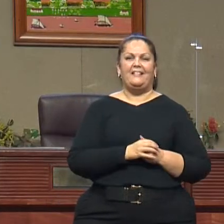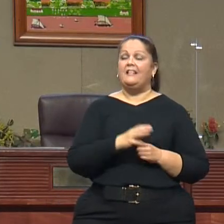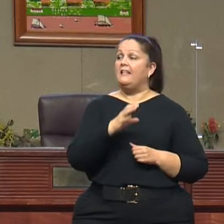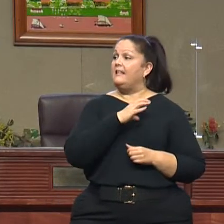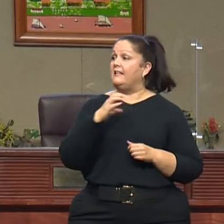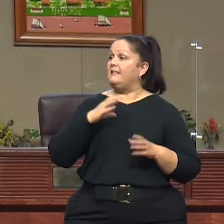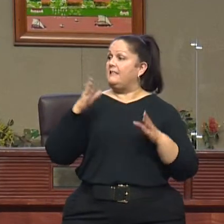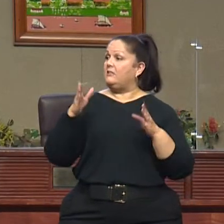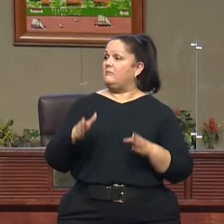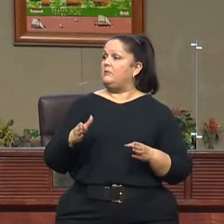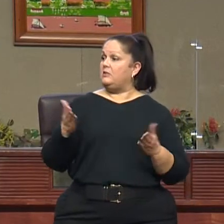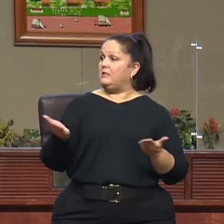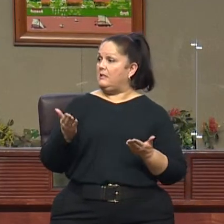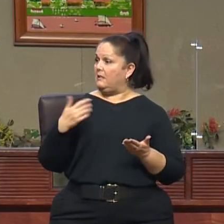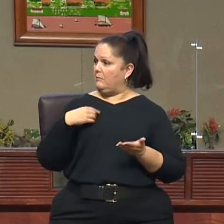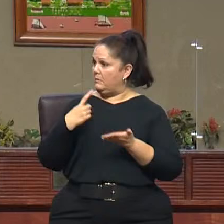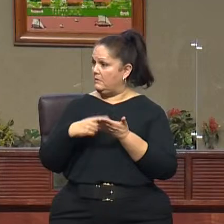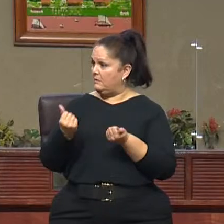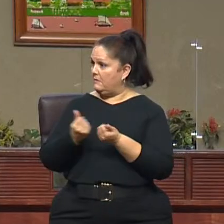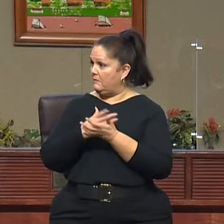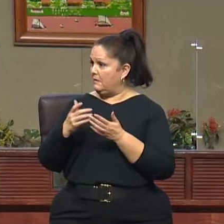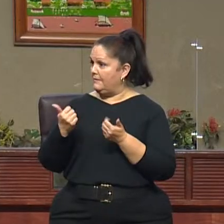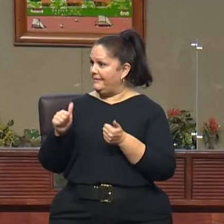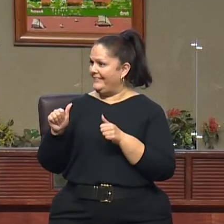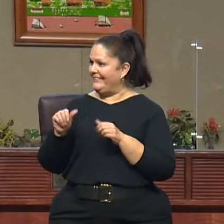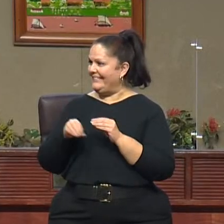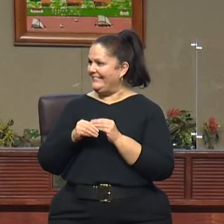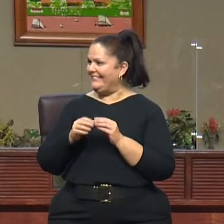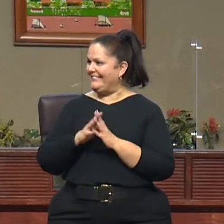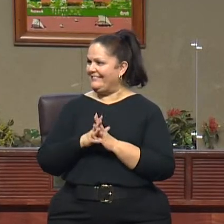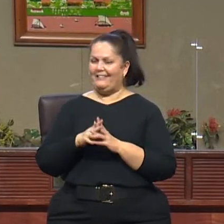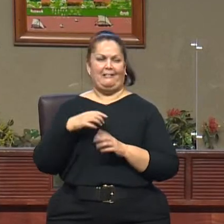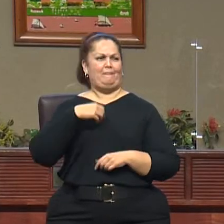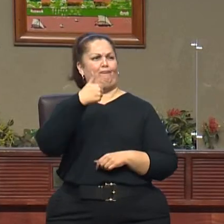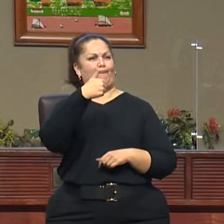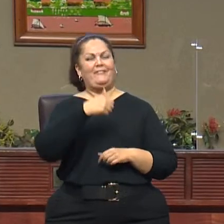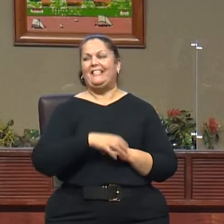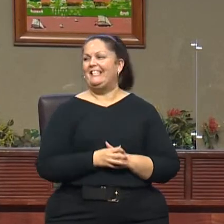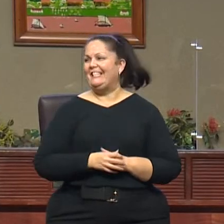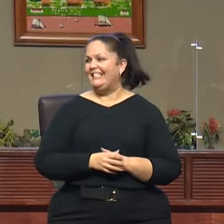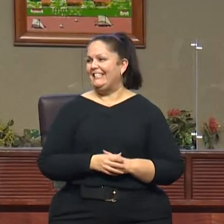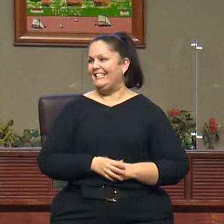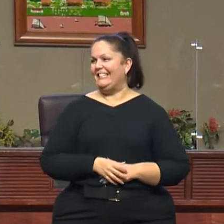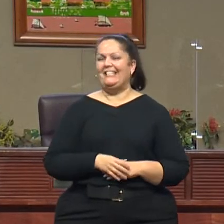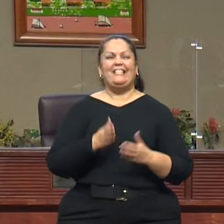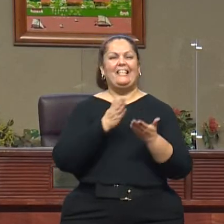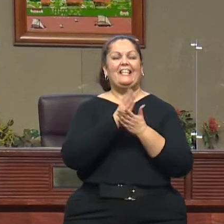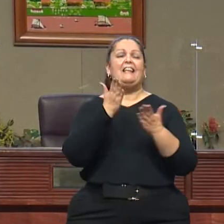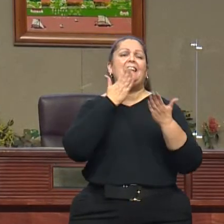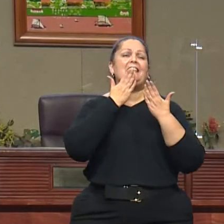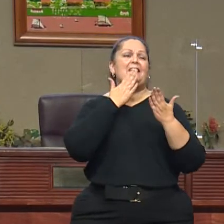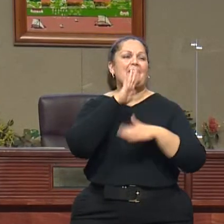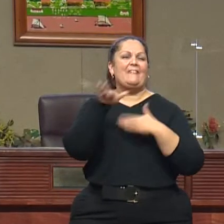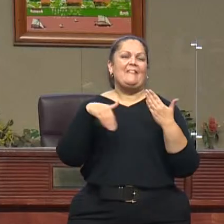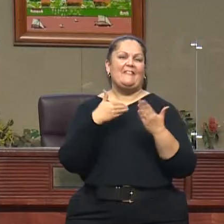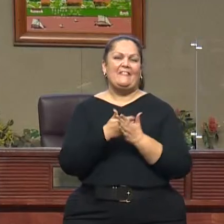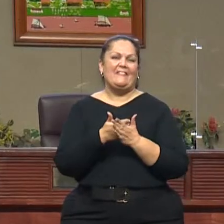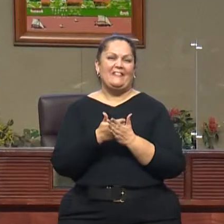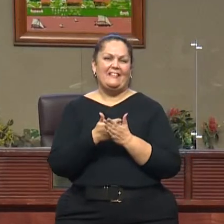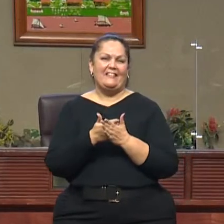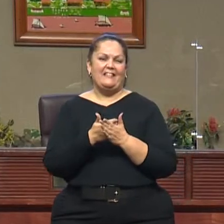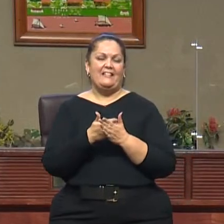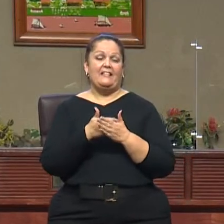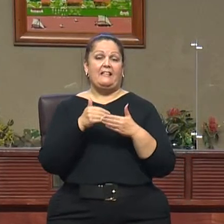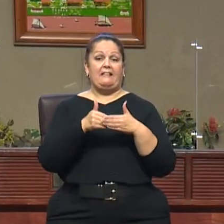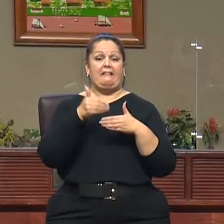Commissioners, did we cover everything? You all want to cover anything? Okay. All right. Thank you all. The